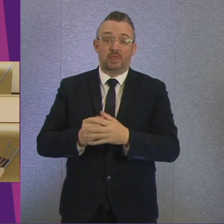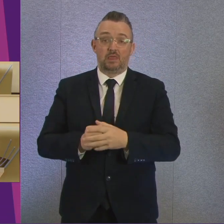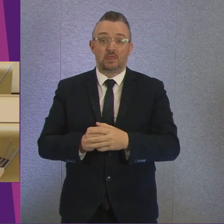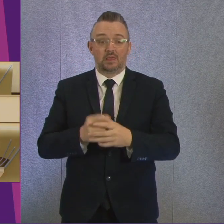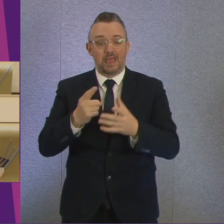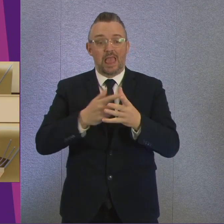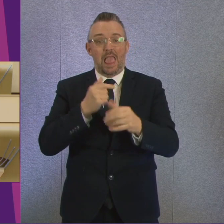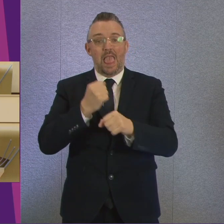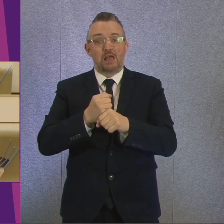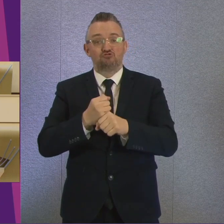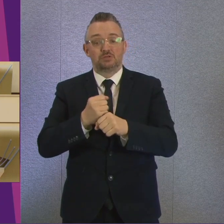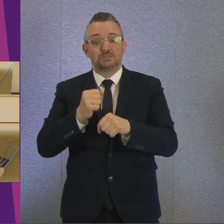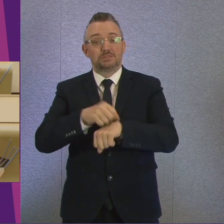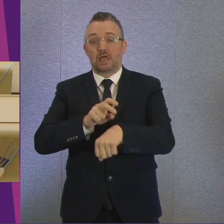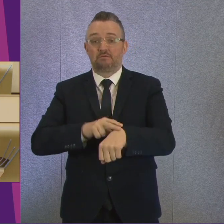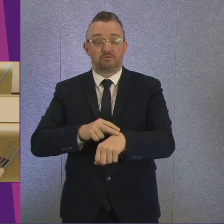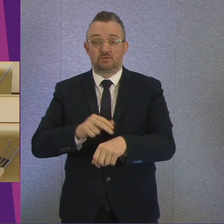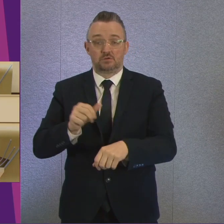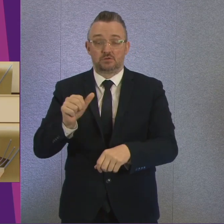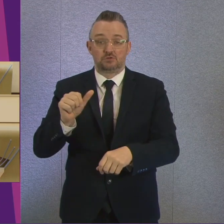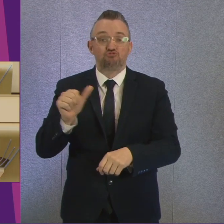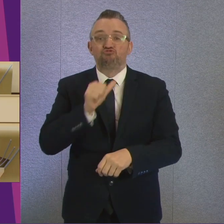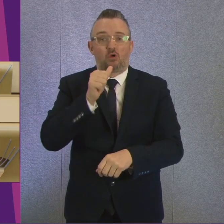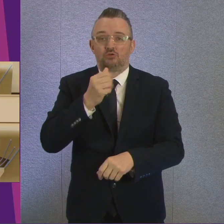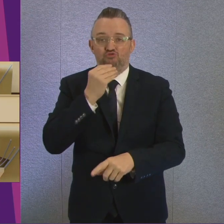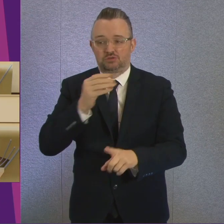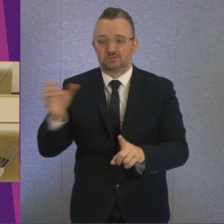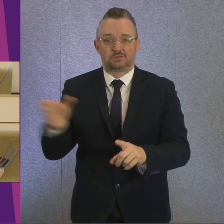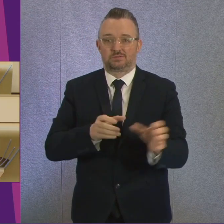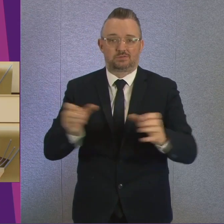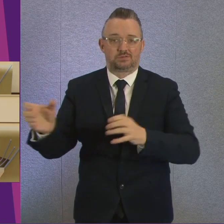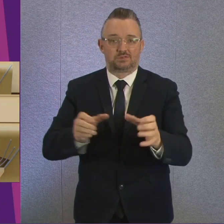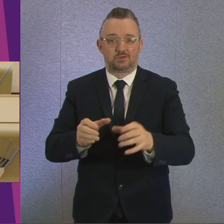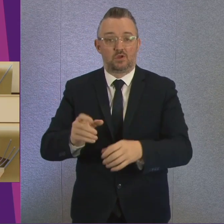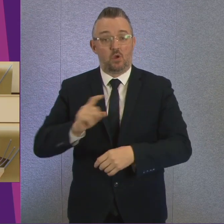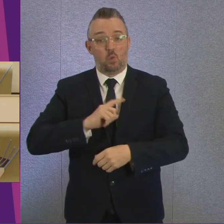agency staff to be used, given that we have those numbers,